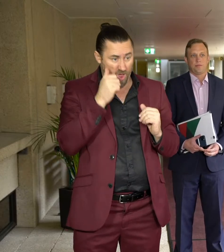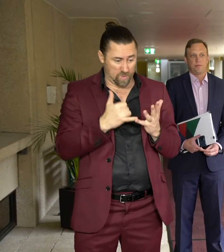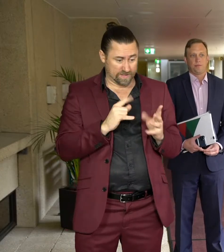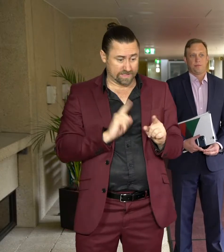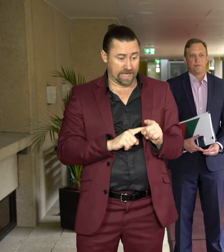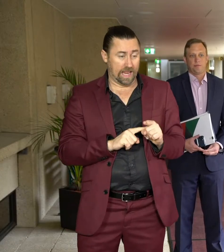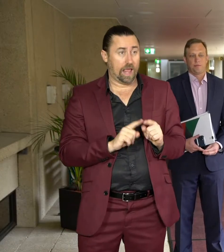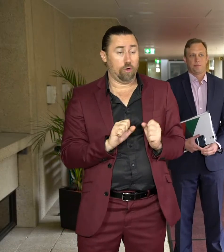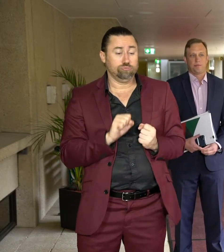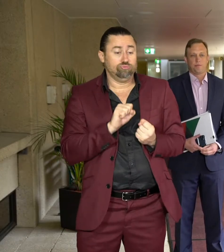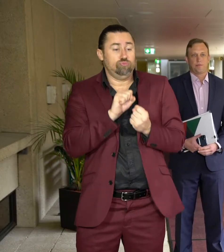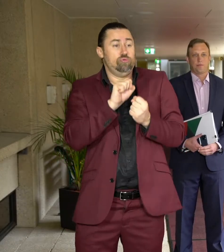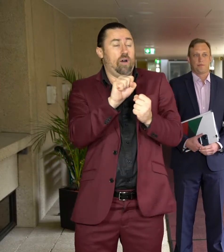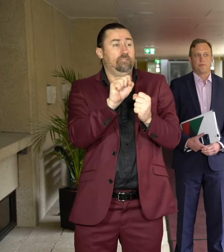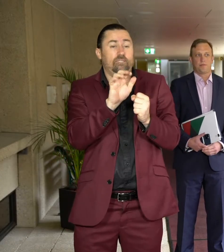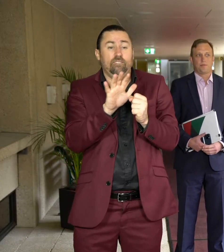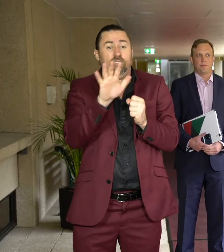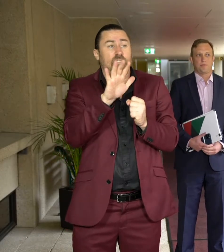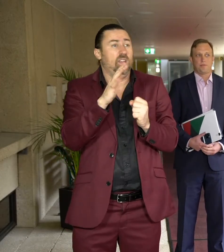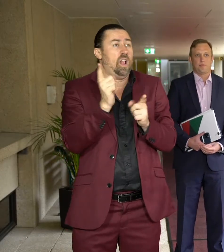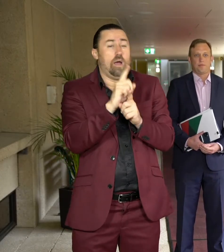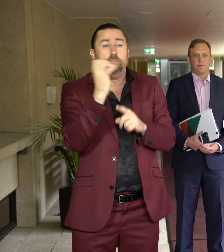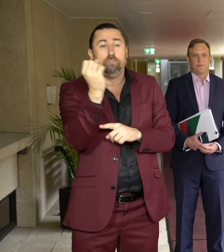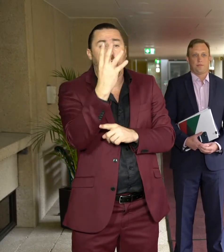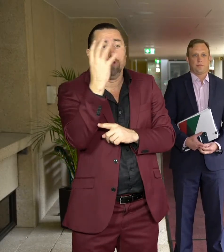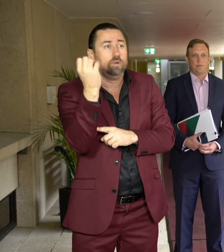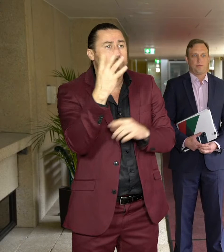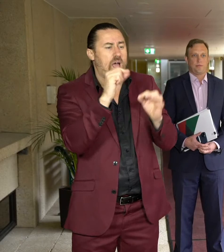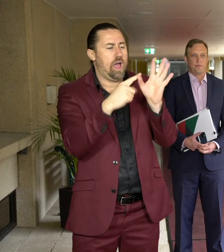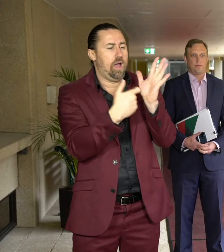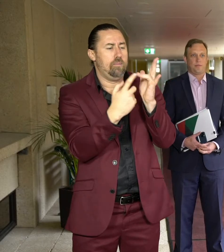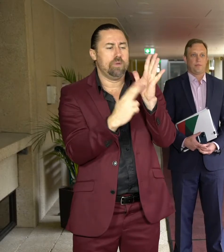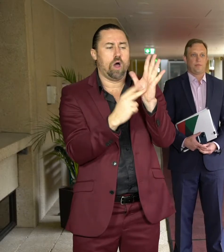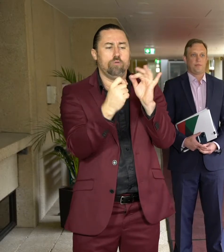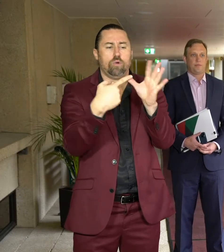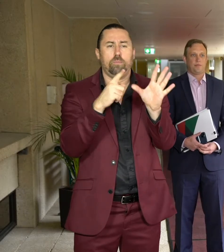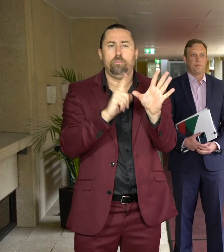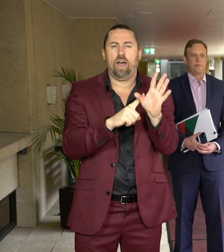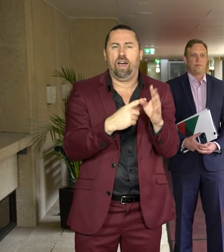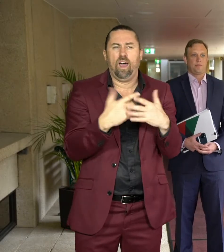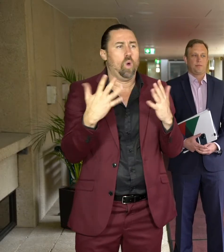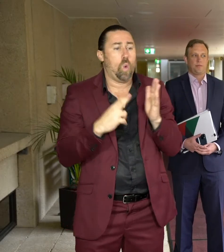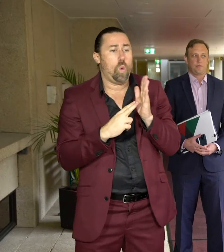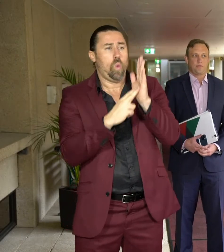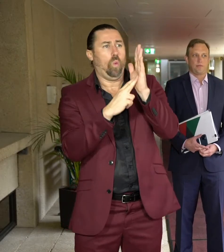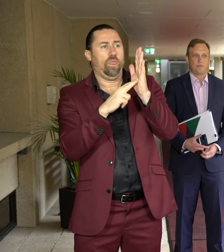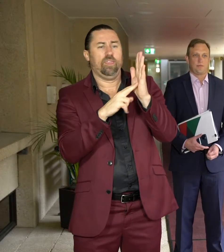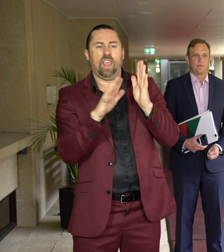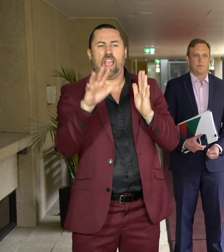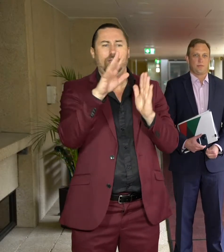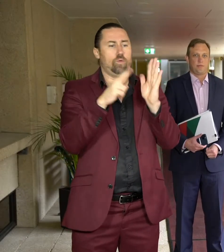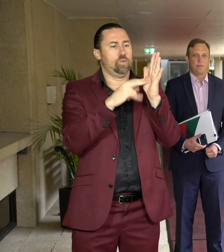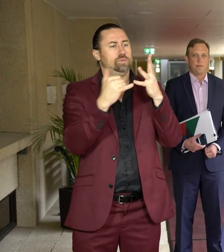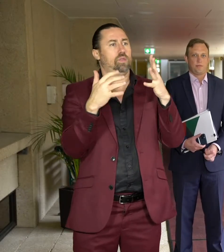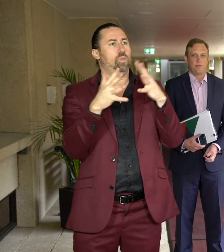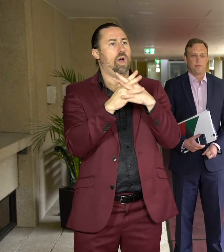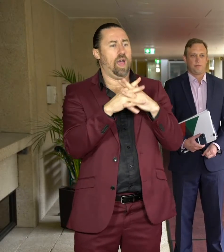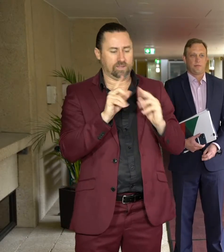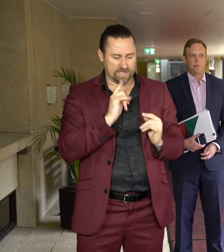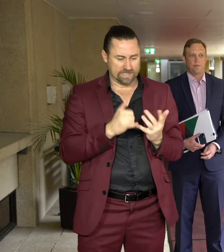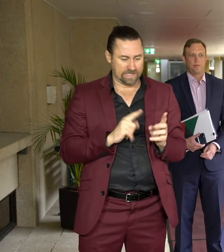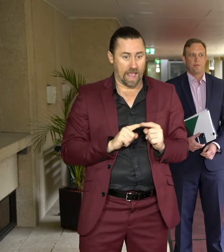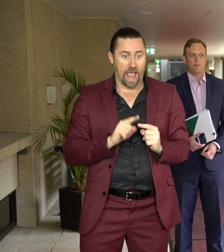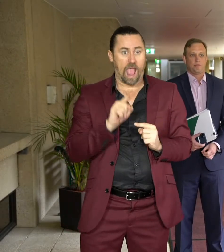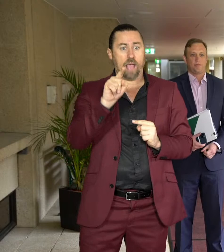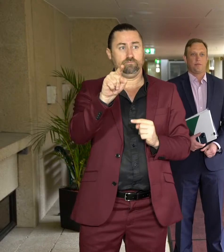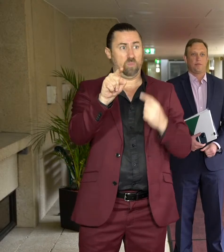people from Sydney potentially holidaying in Byron Bay or other areas of the north coast of New South Wales, then we